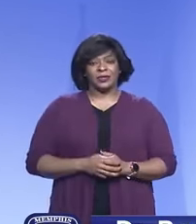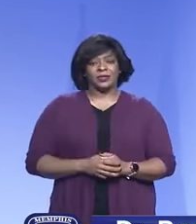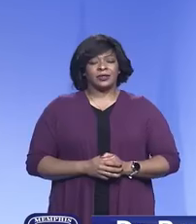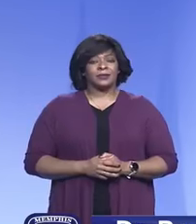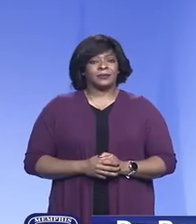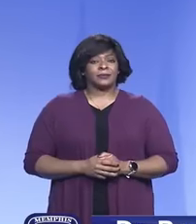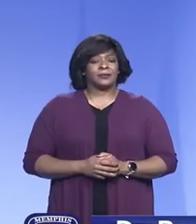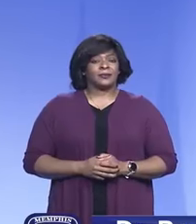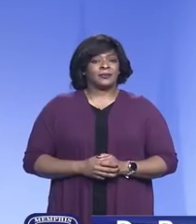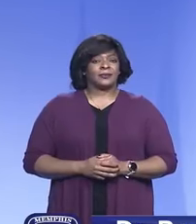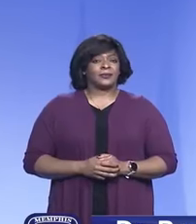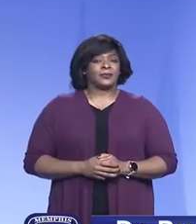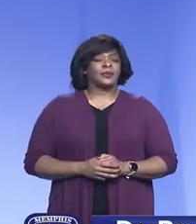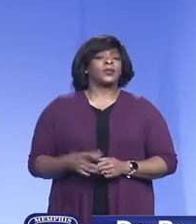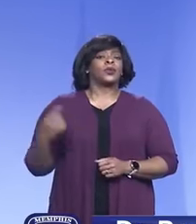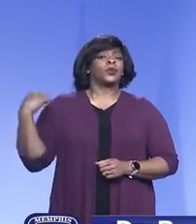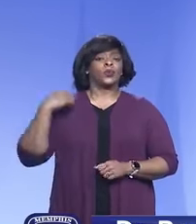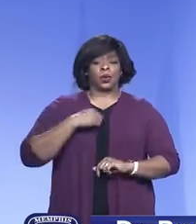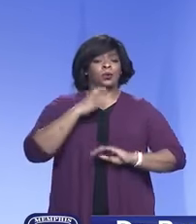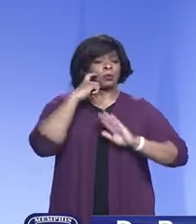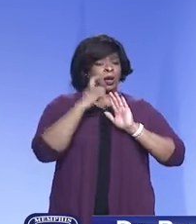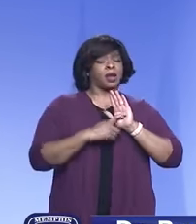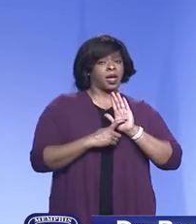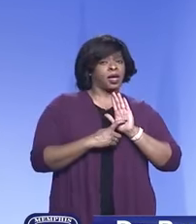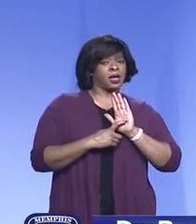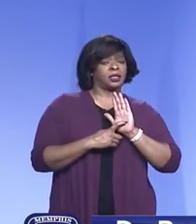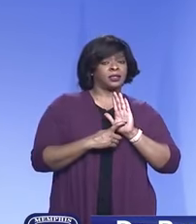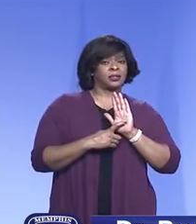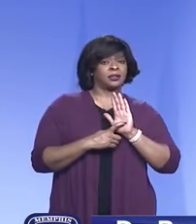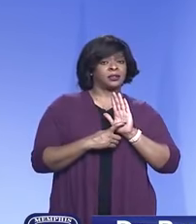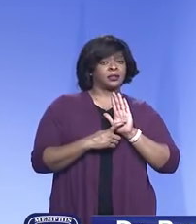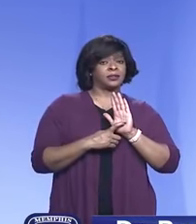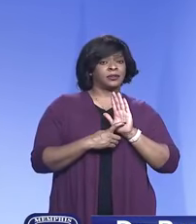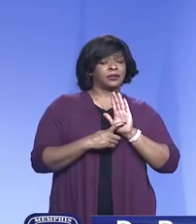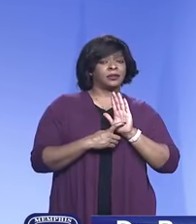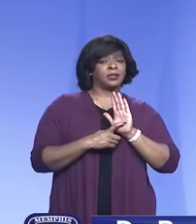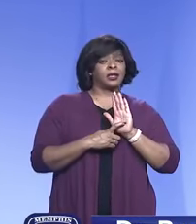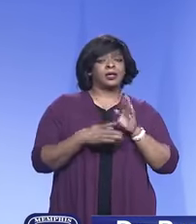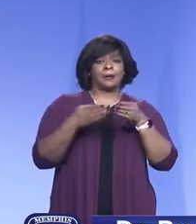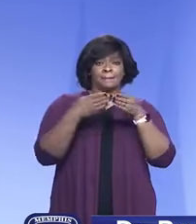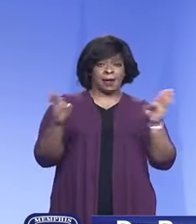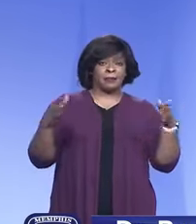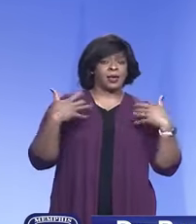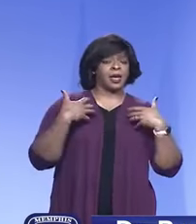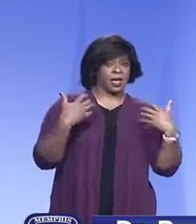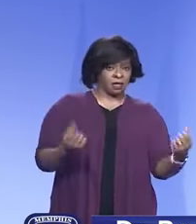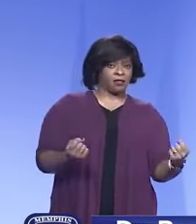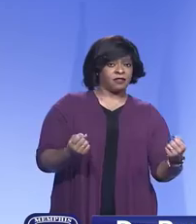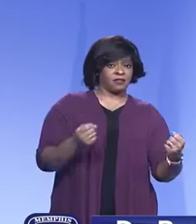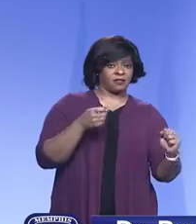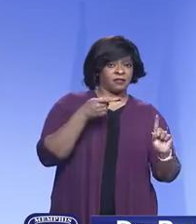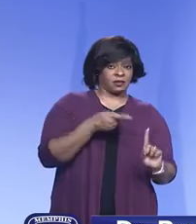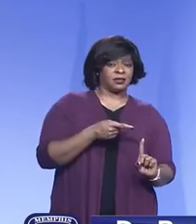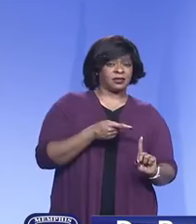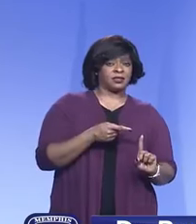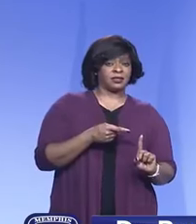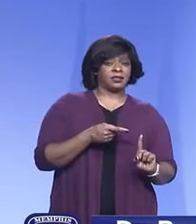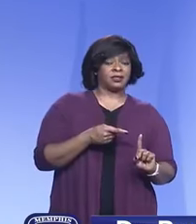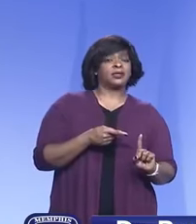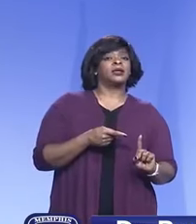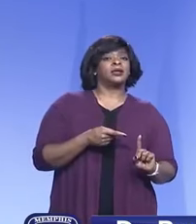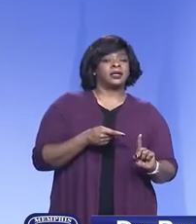so we recognize in public health,